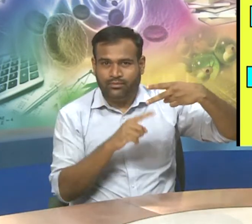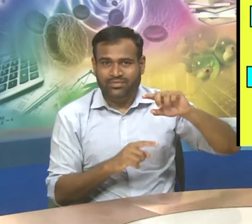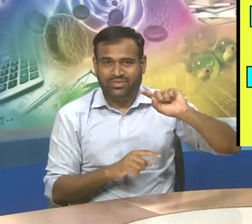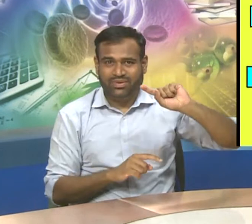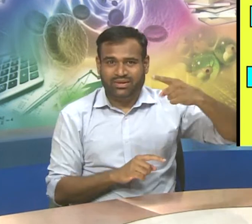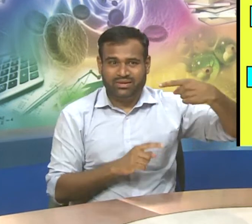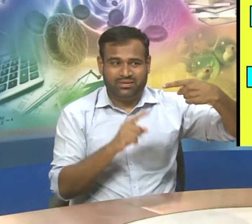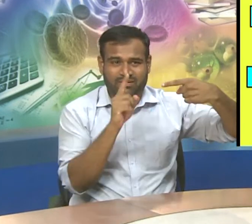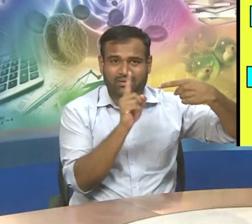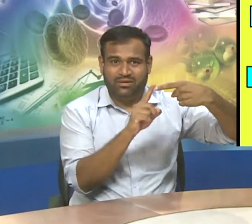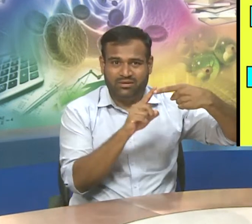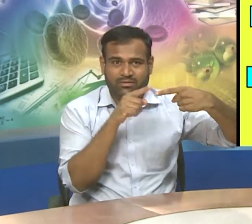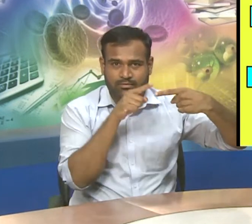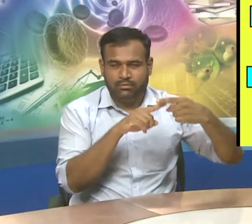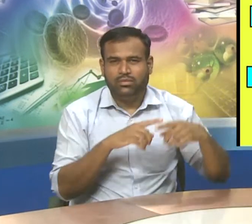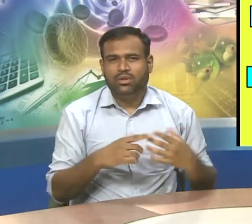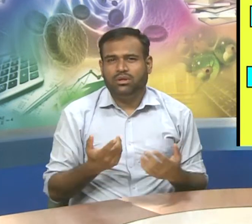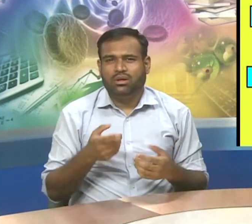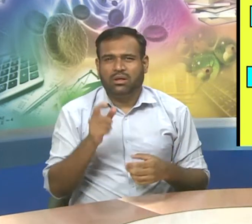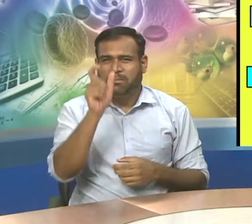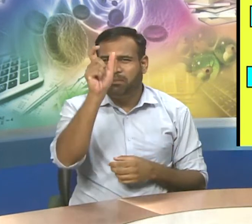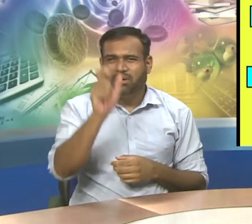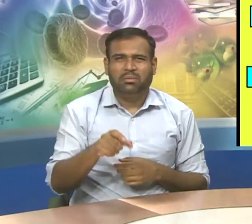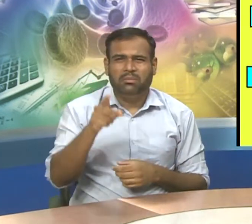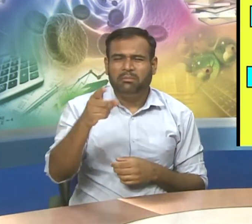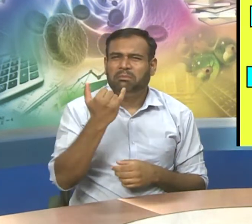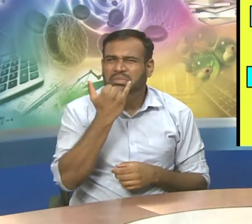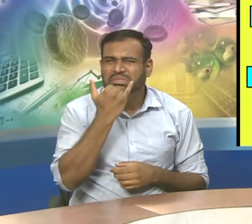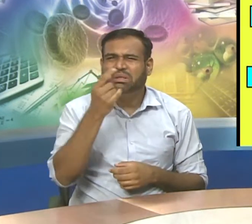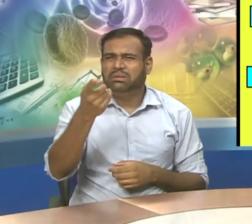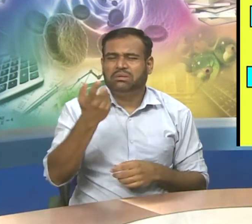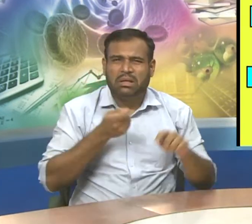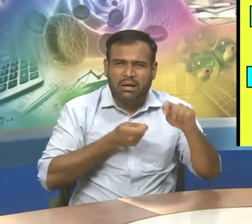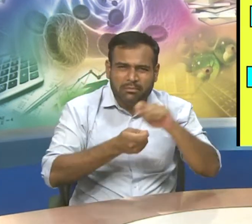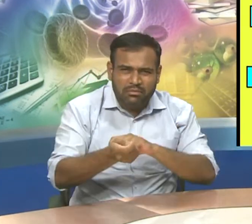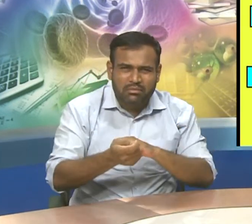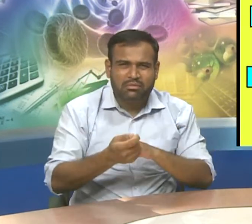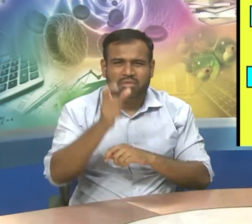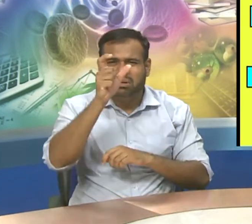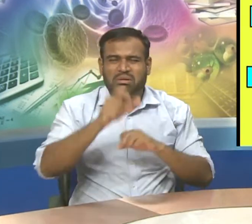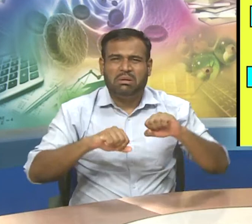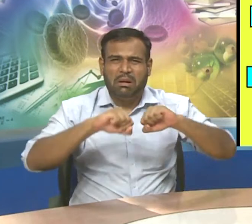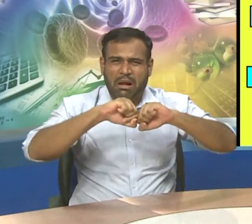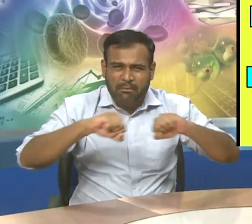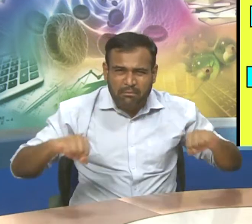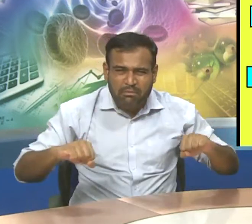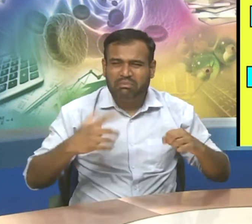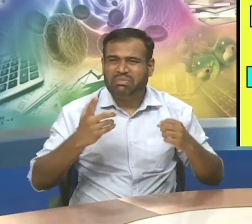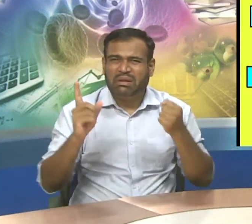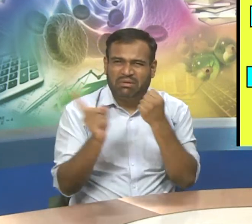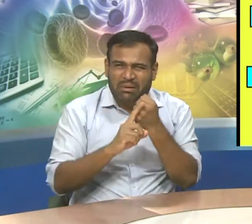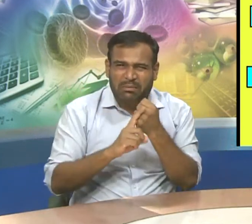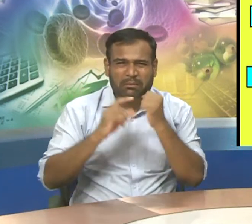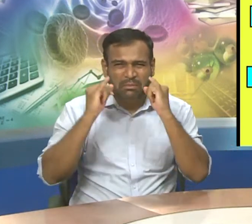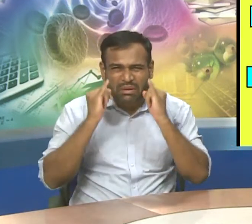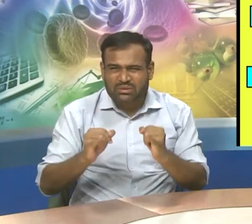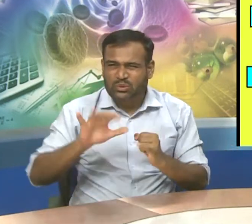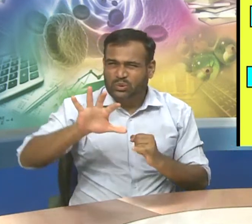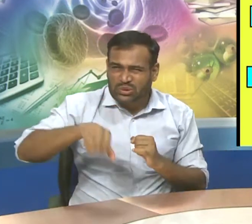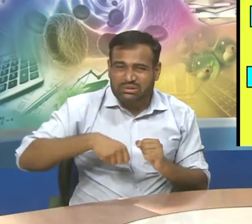Now here on screen you can see two words. On the top the word is reprieve. It means the